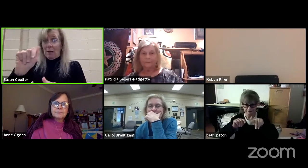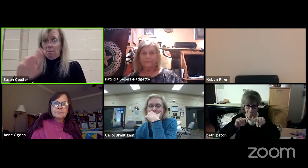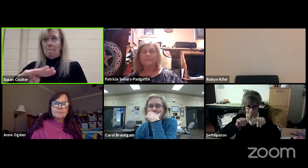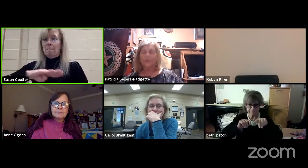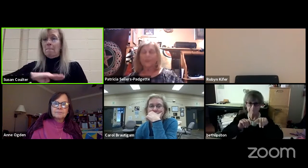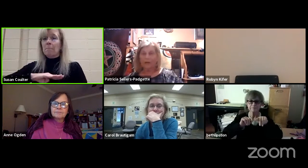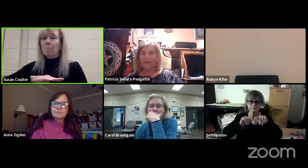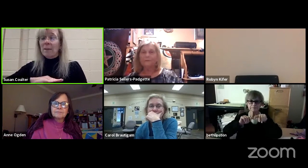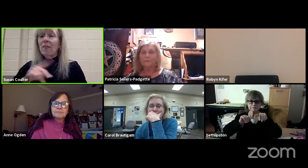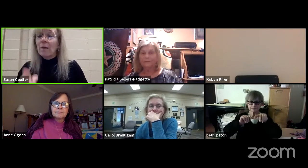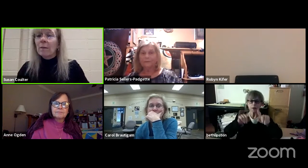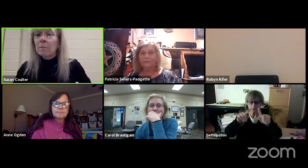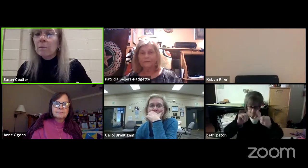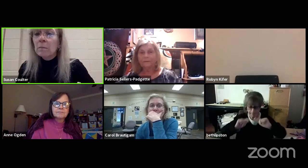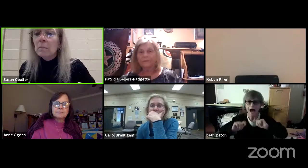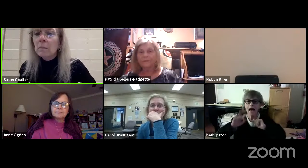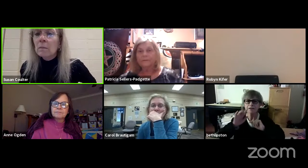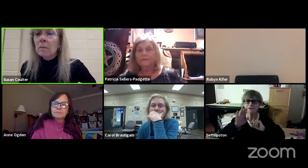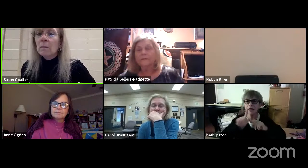Patricia.